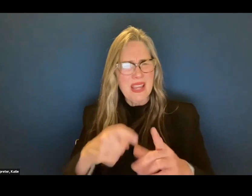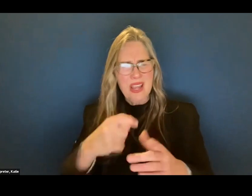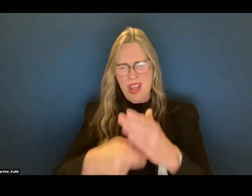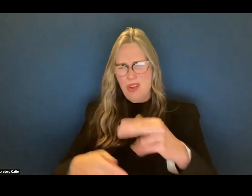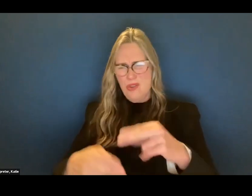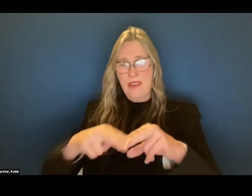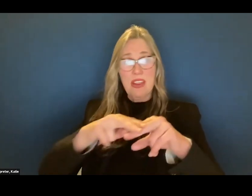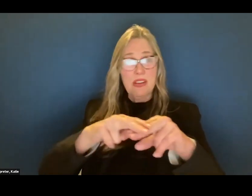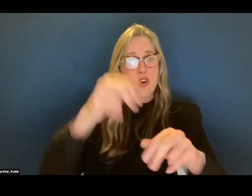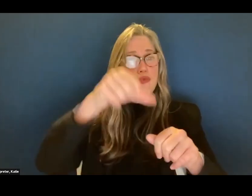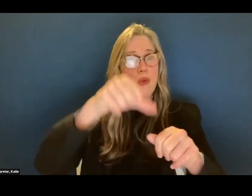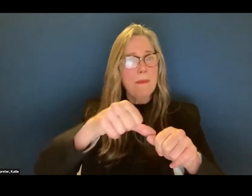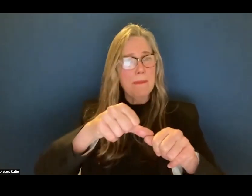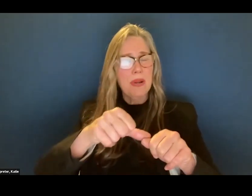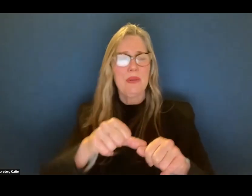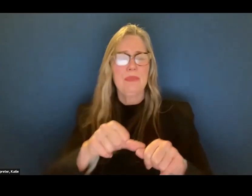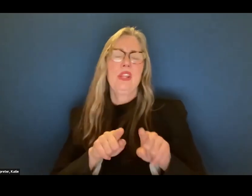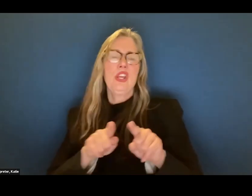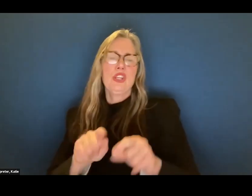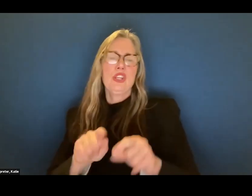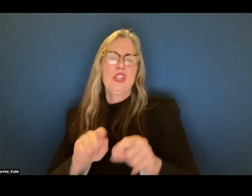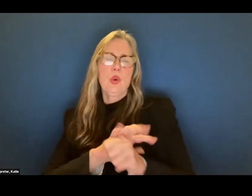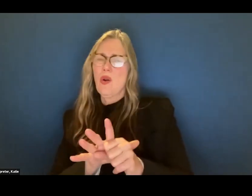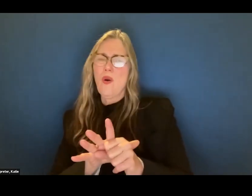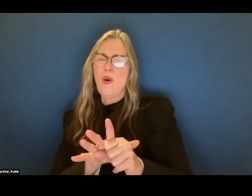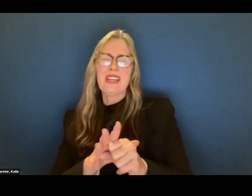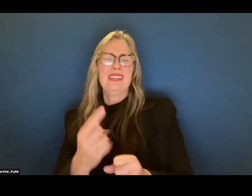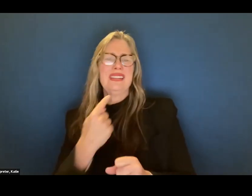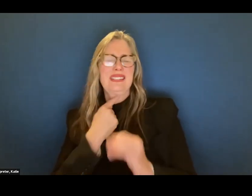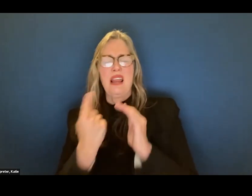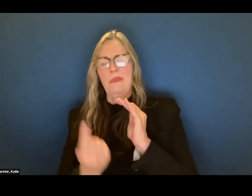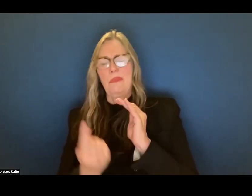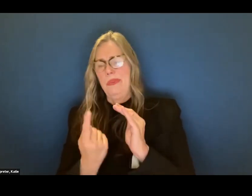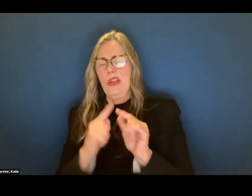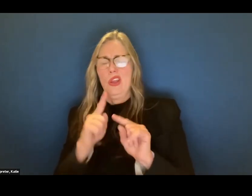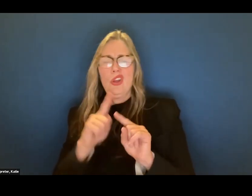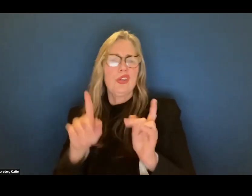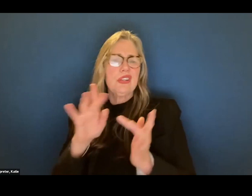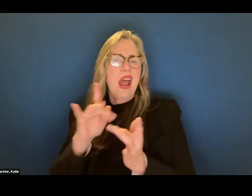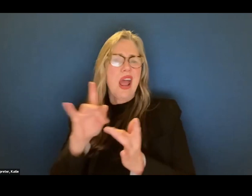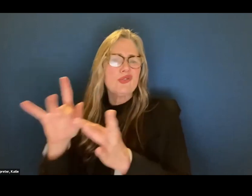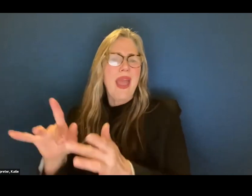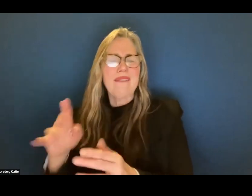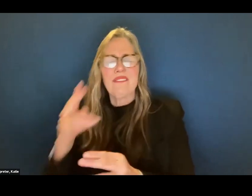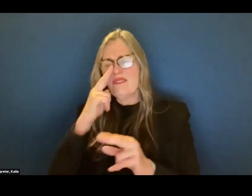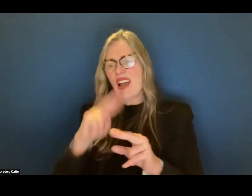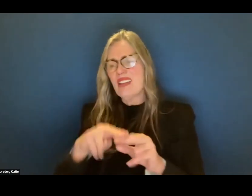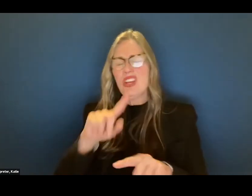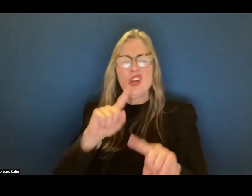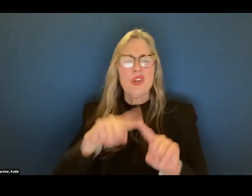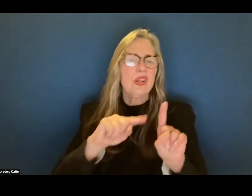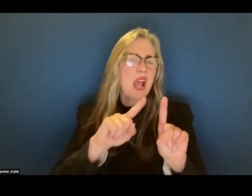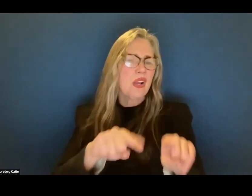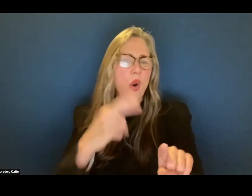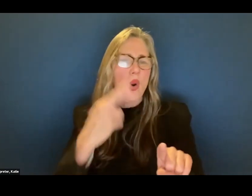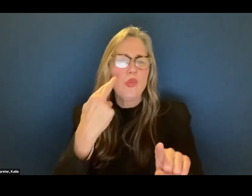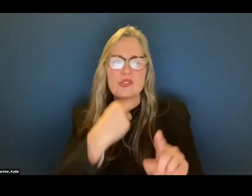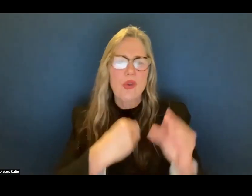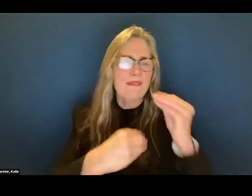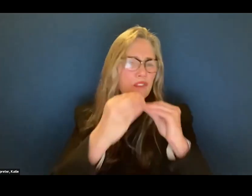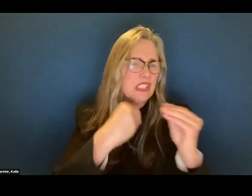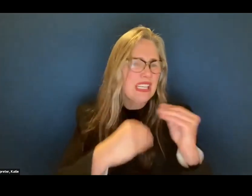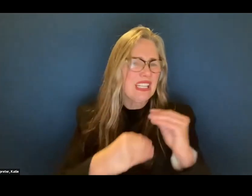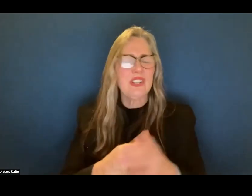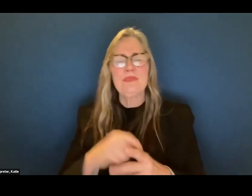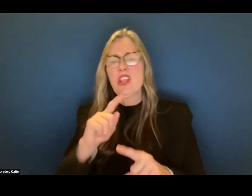we couldn't really travel and we couldn't really go out to dinner and those fun things that we got used to doing. We couldn't really partake in